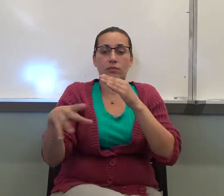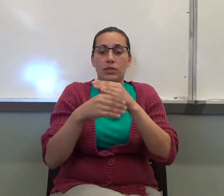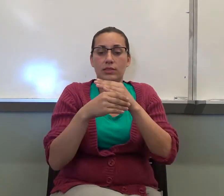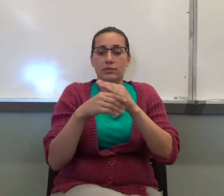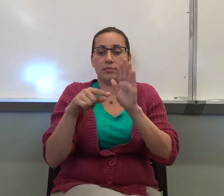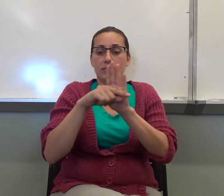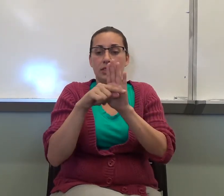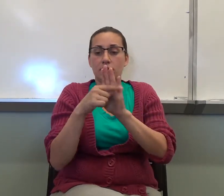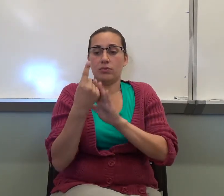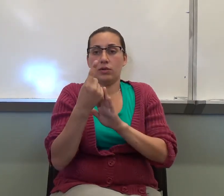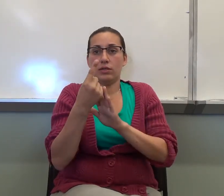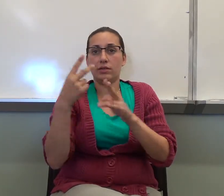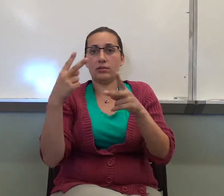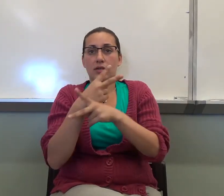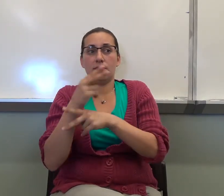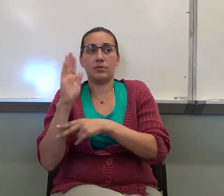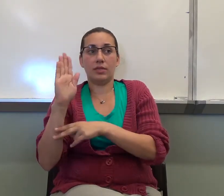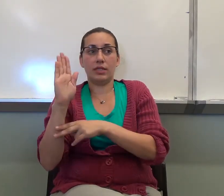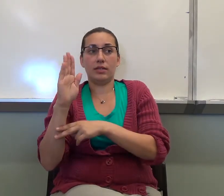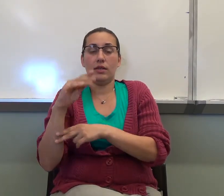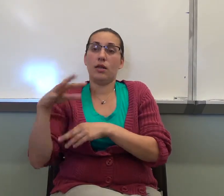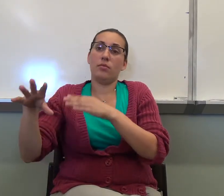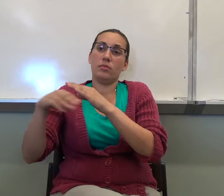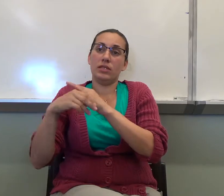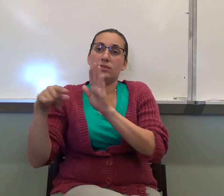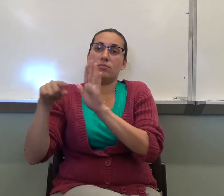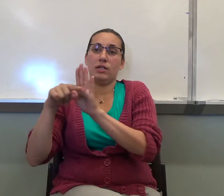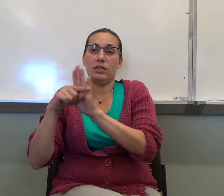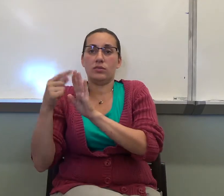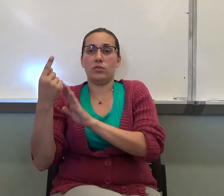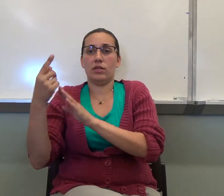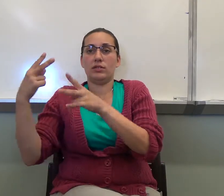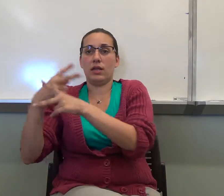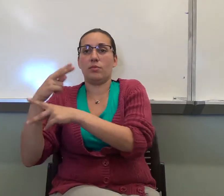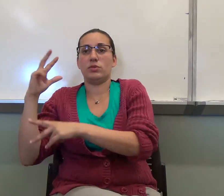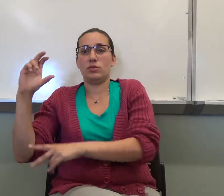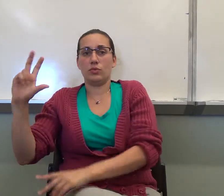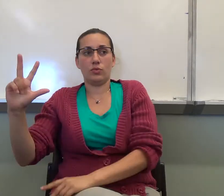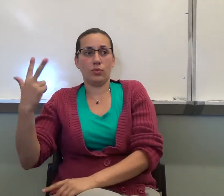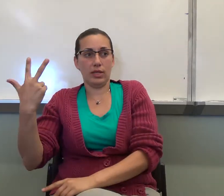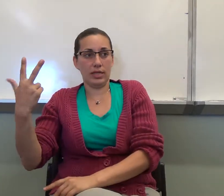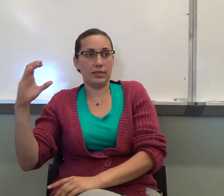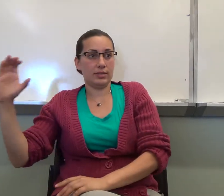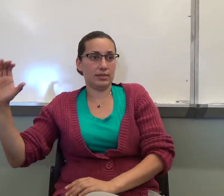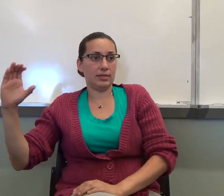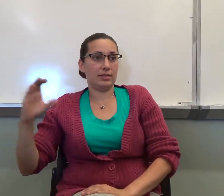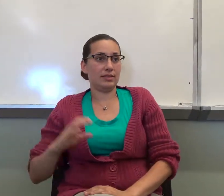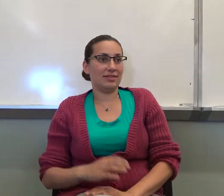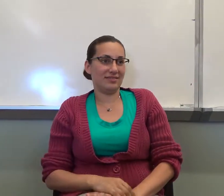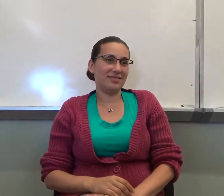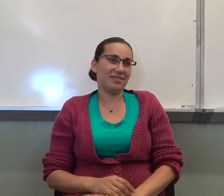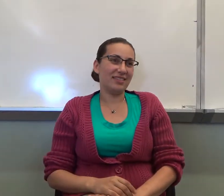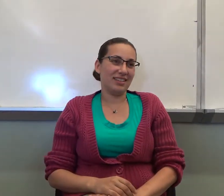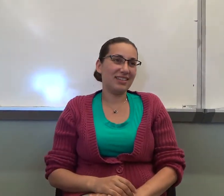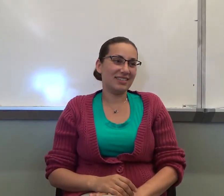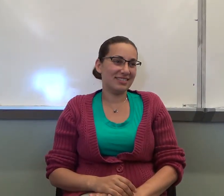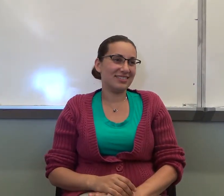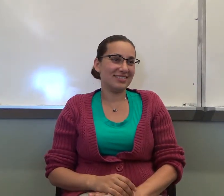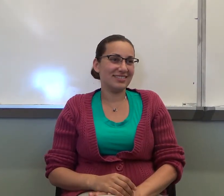plus a minus 1 times a 3c. All right, now let's go back and straighten this out. This is a plus 4a.